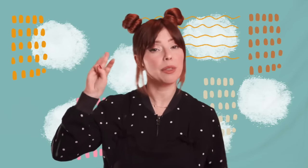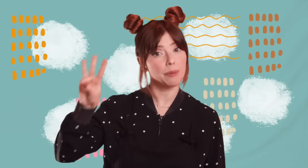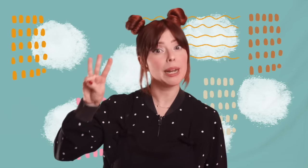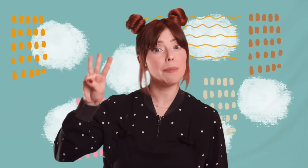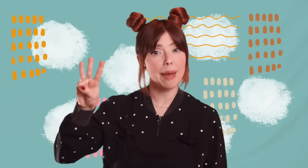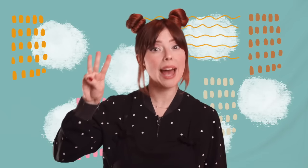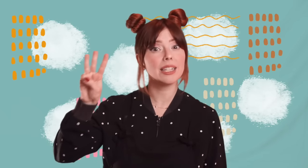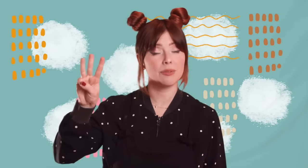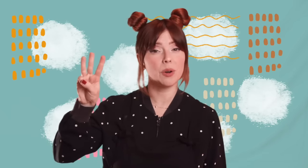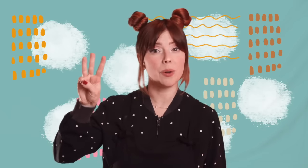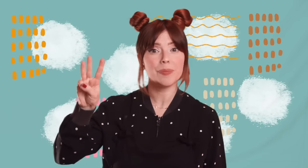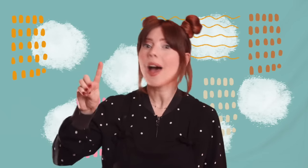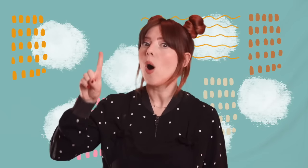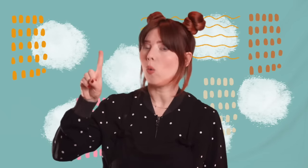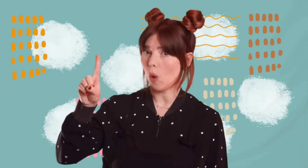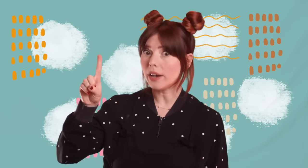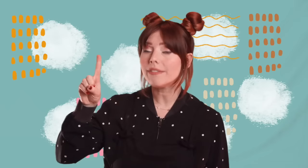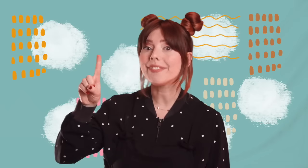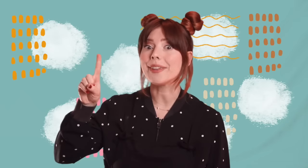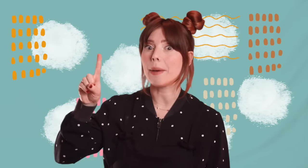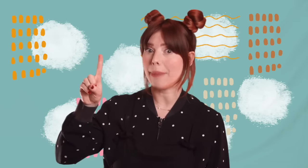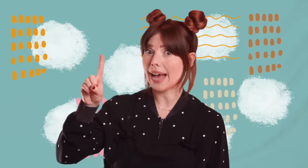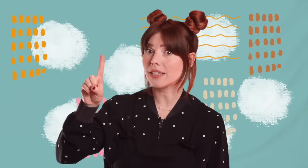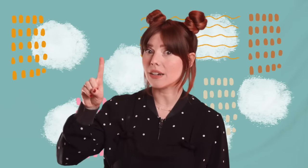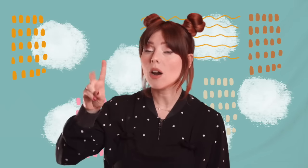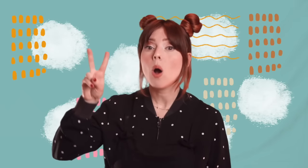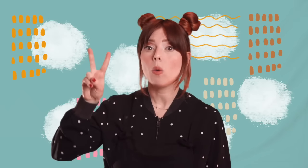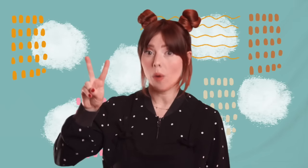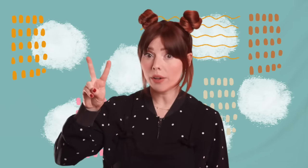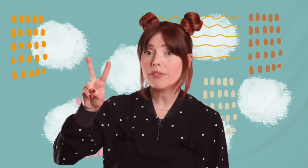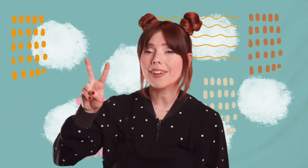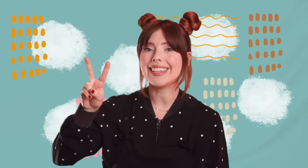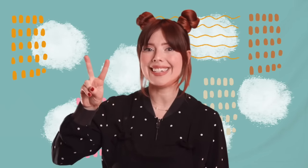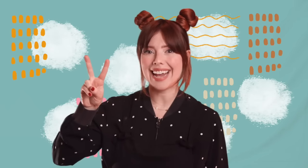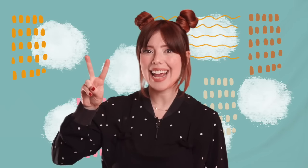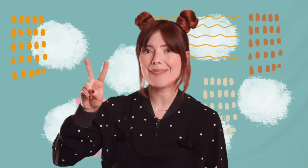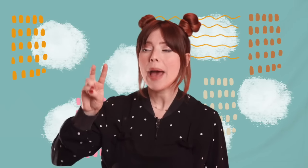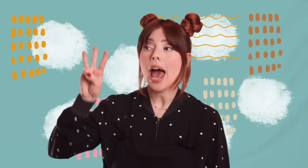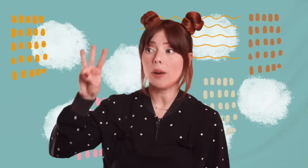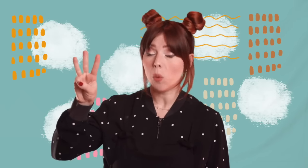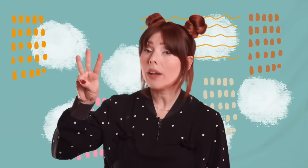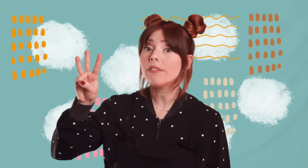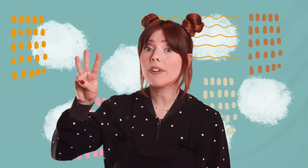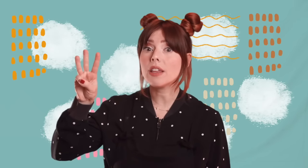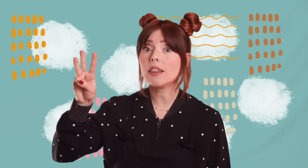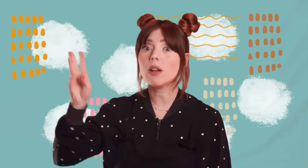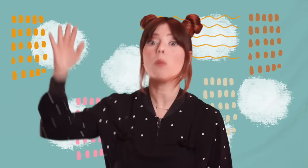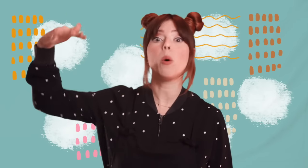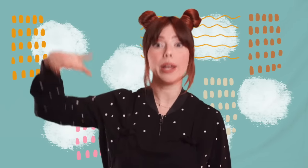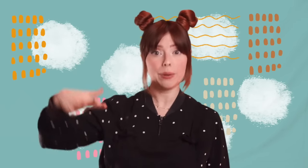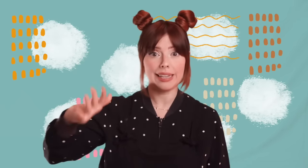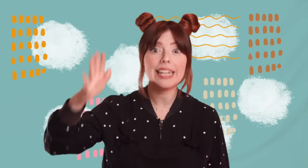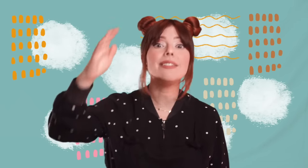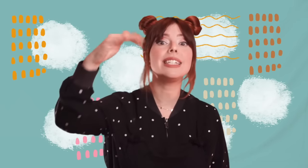three bags full. One for the master, one for the dame, and one for the little boy who lives down